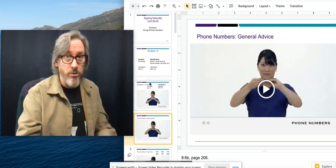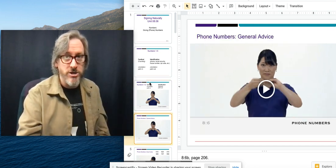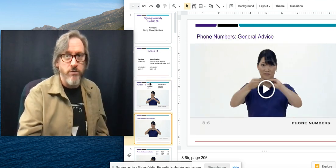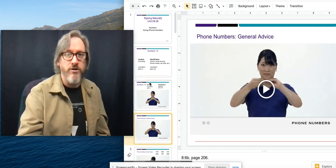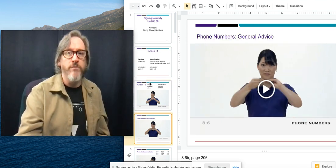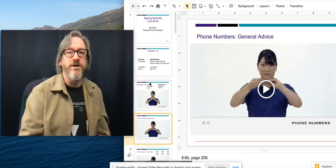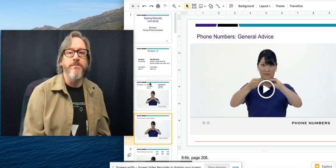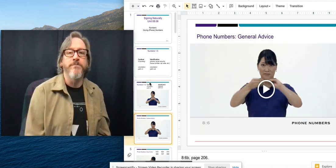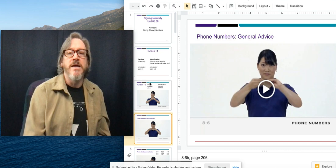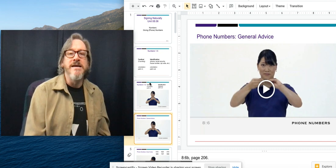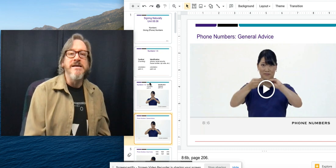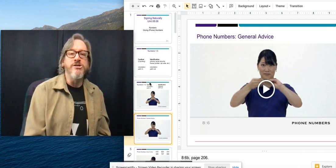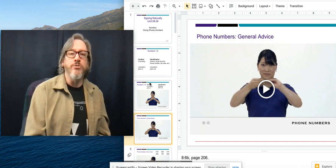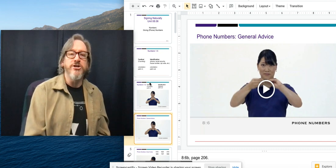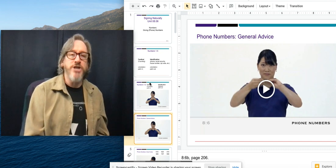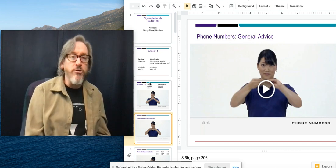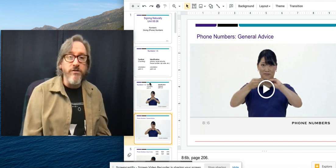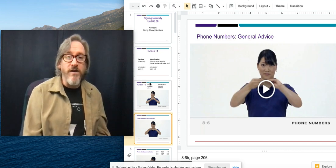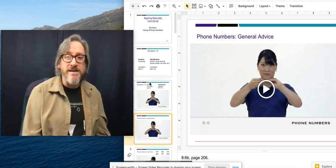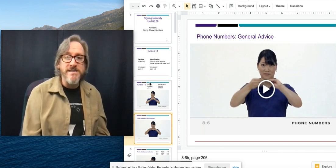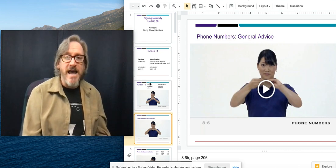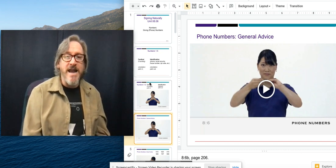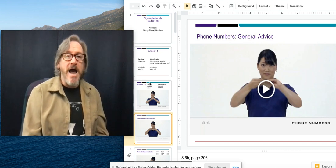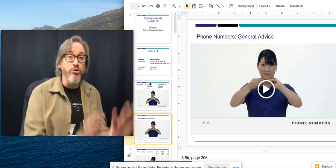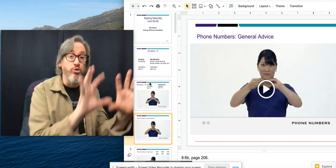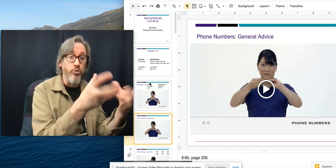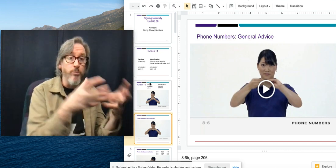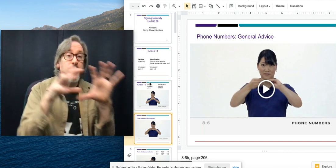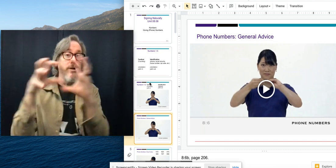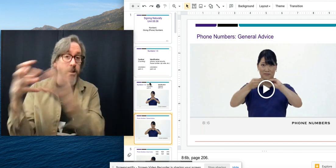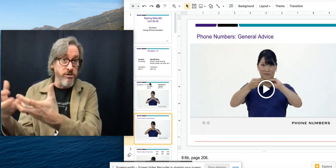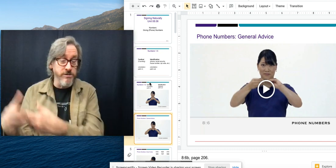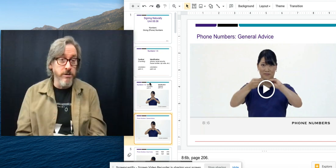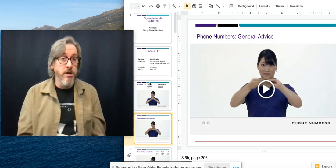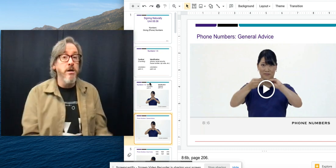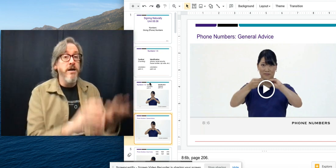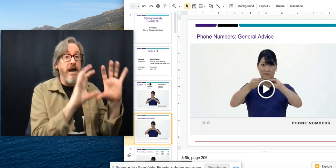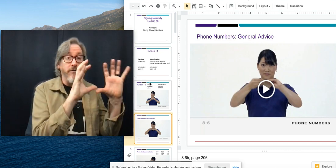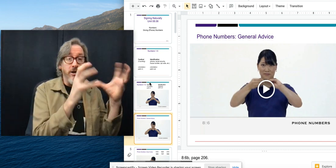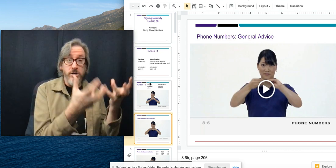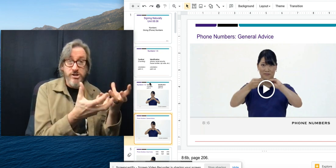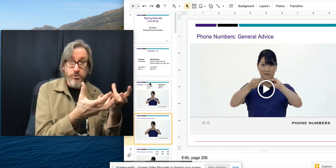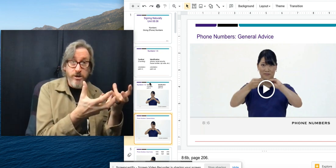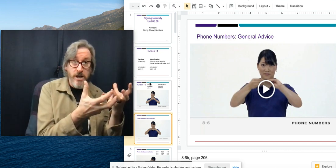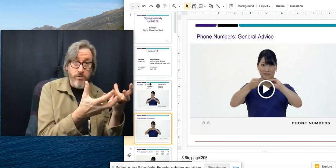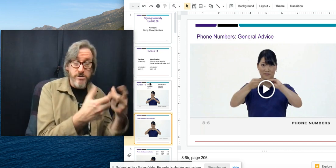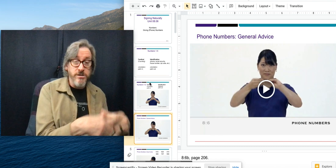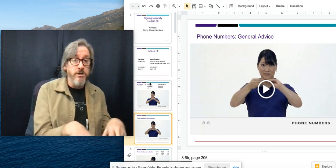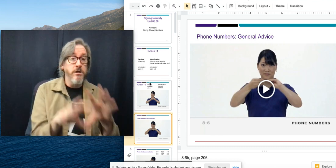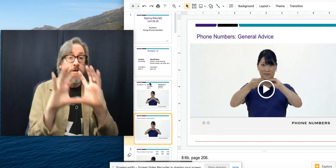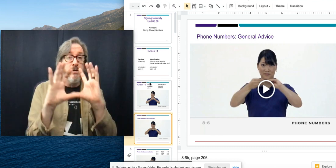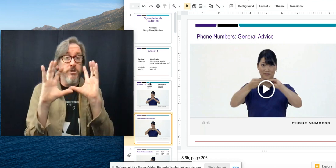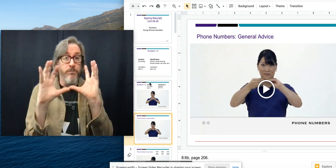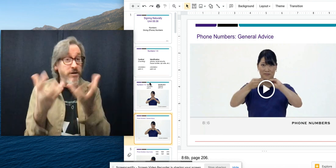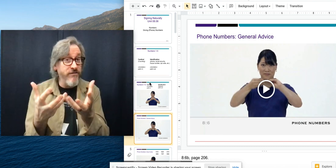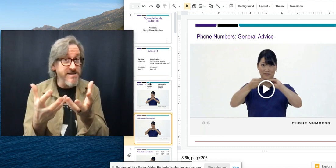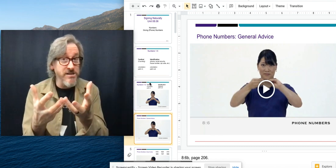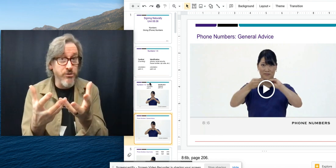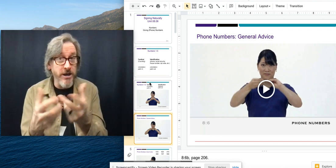this way you can watch it over and over again. So general advice and how to group the numbers. Area code is 3 numbers.